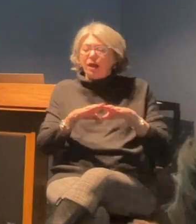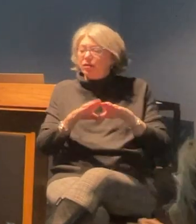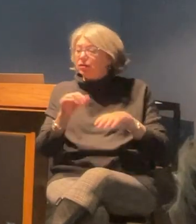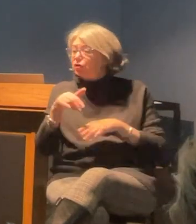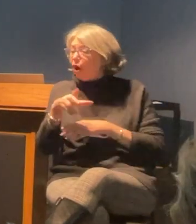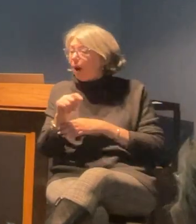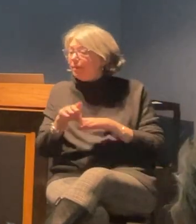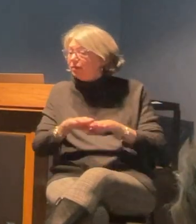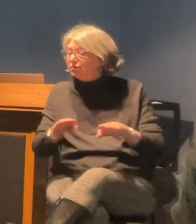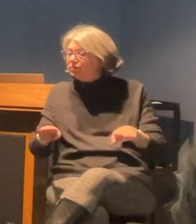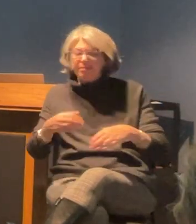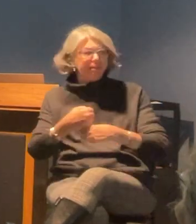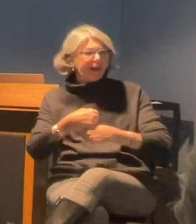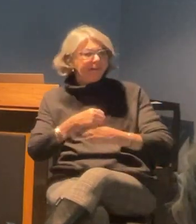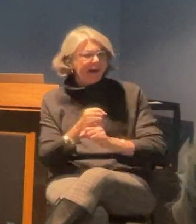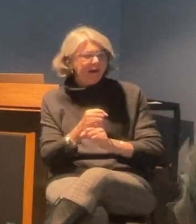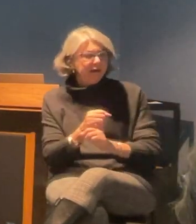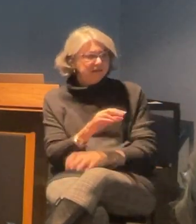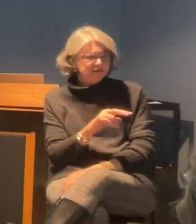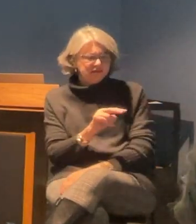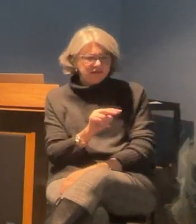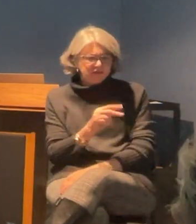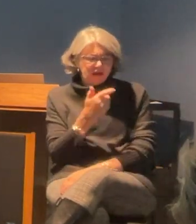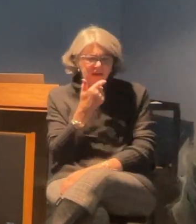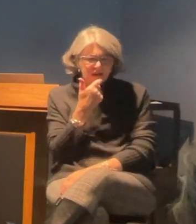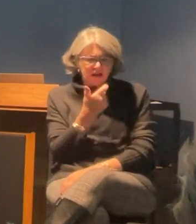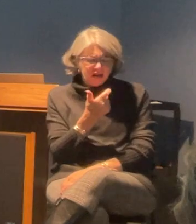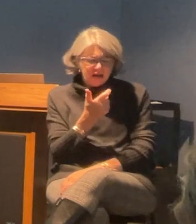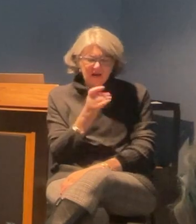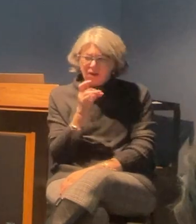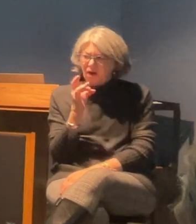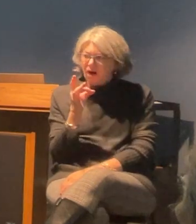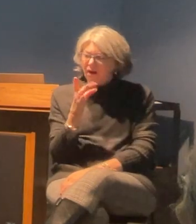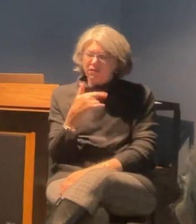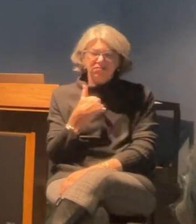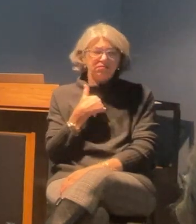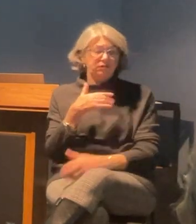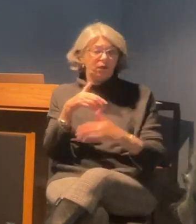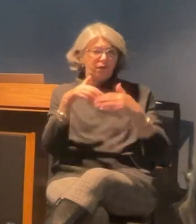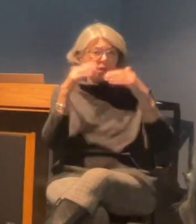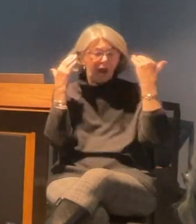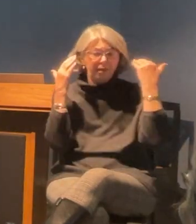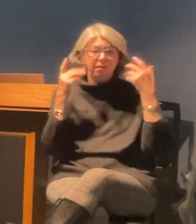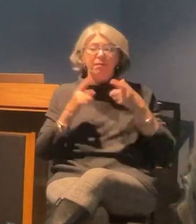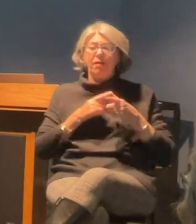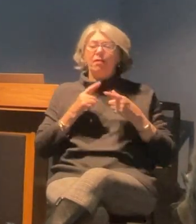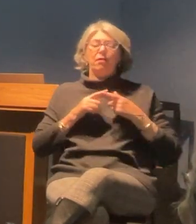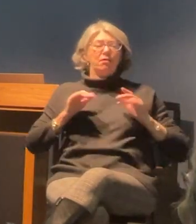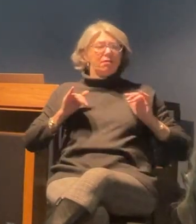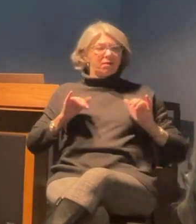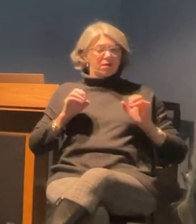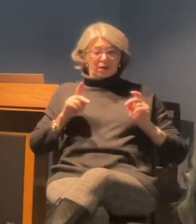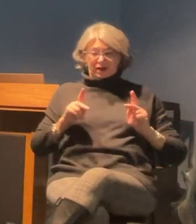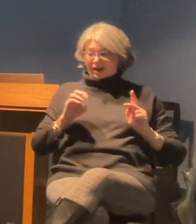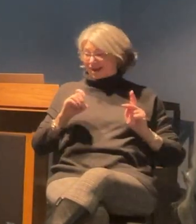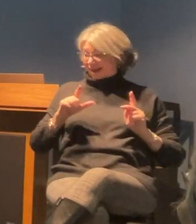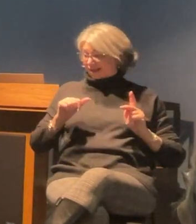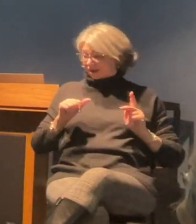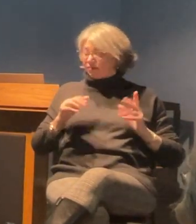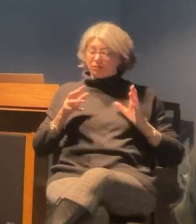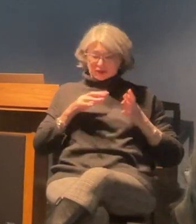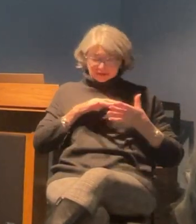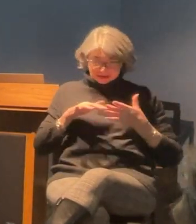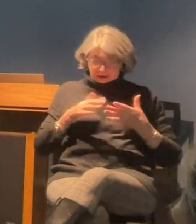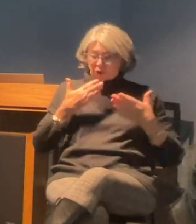was all horrible, so it was very overwhelming. And then I was like, okay, Ella, you want to study, that's